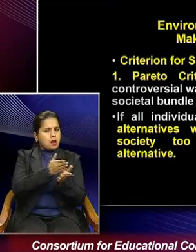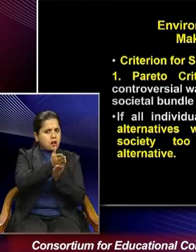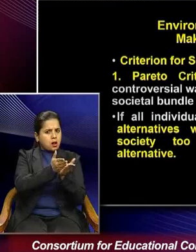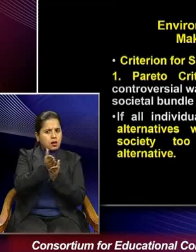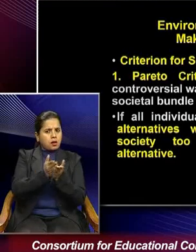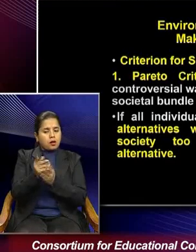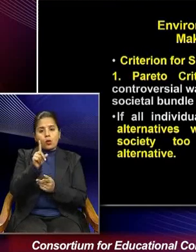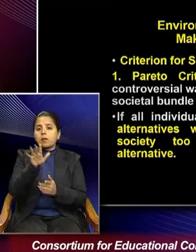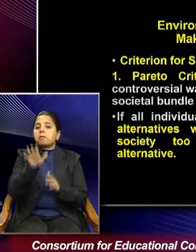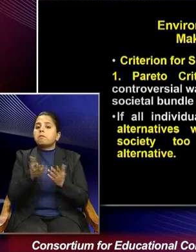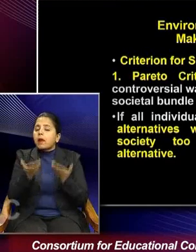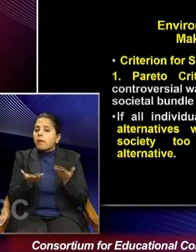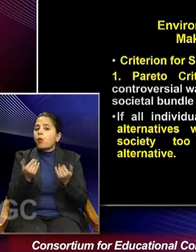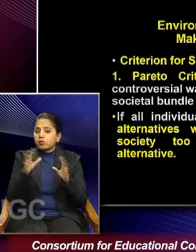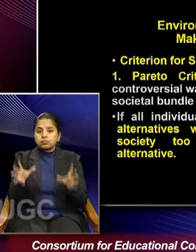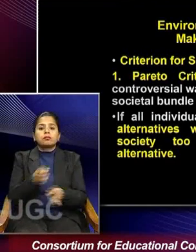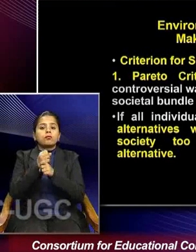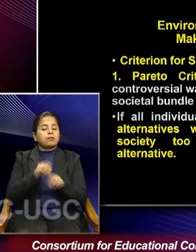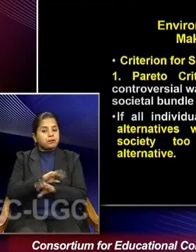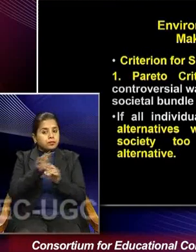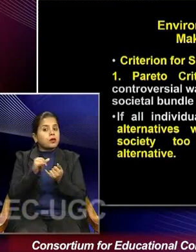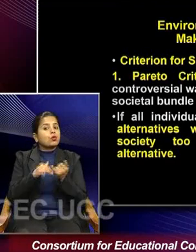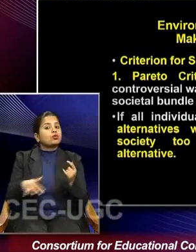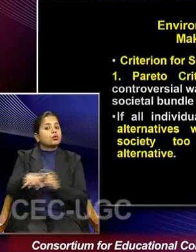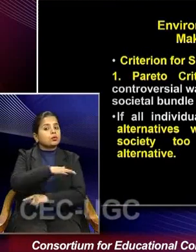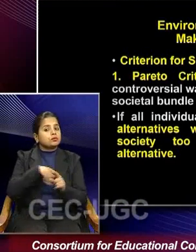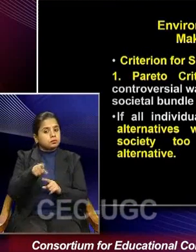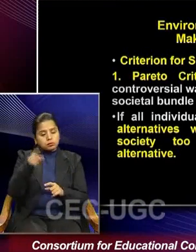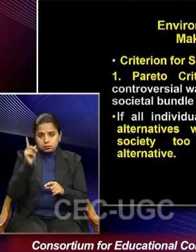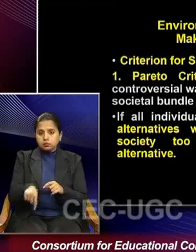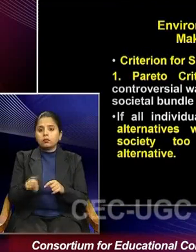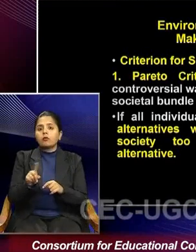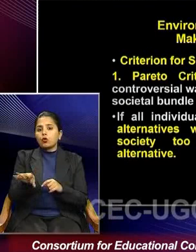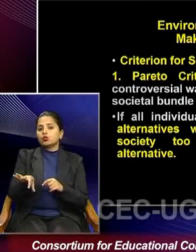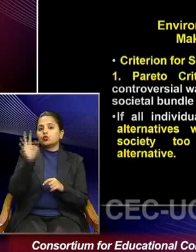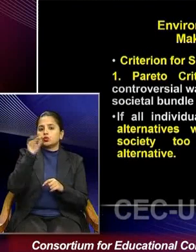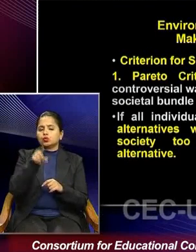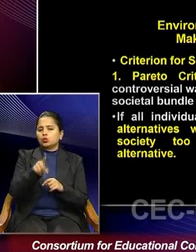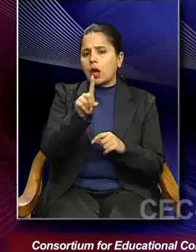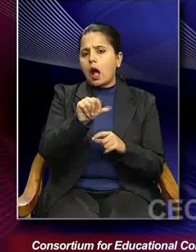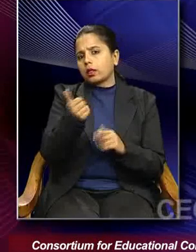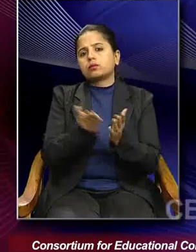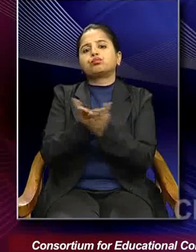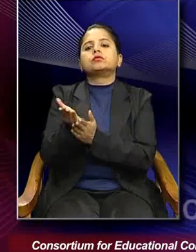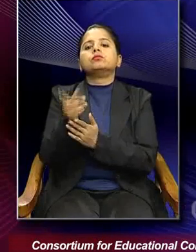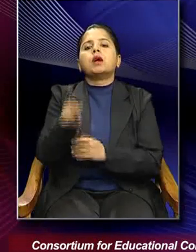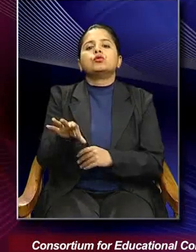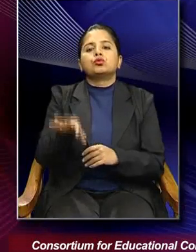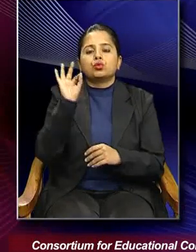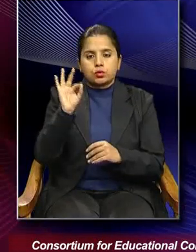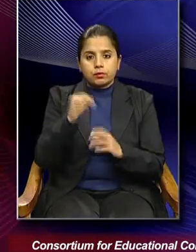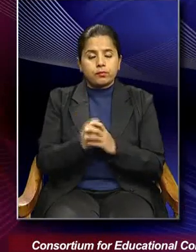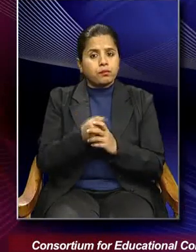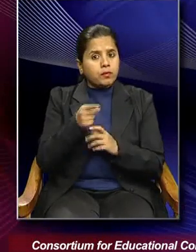then one may conclude that the entire society should be preferring that particular alternative. So,